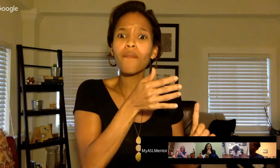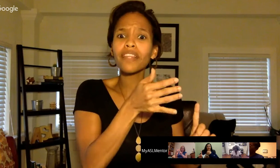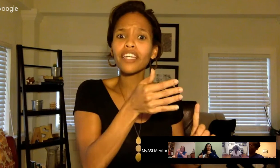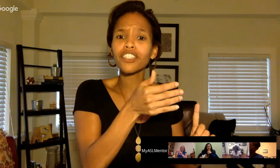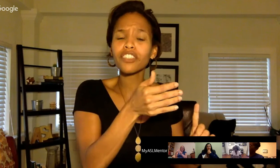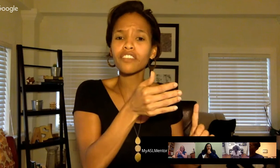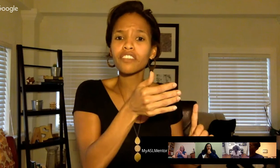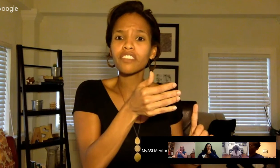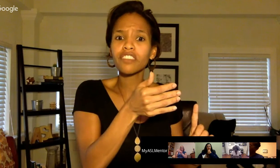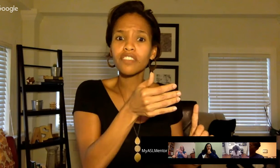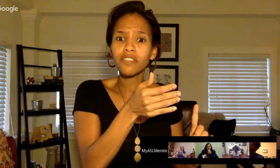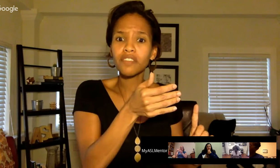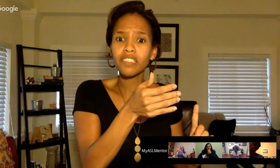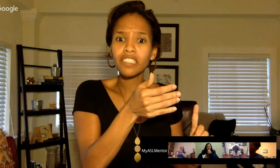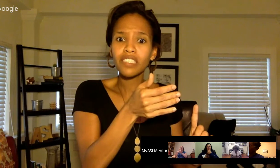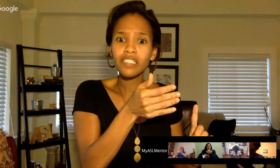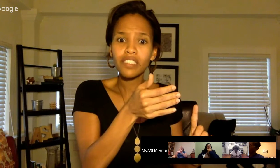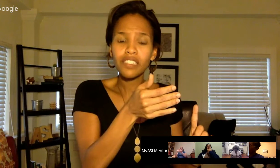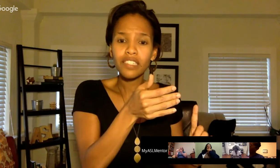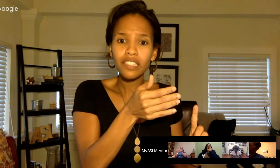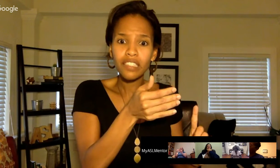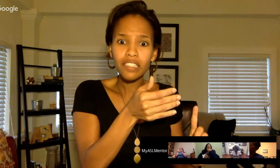what happened later?